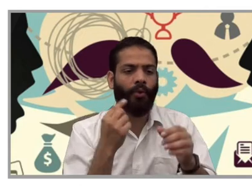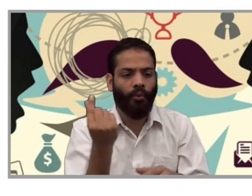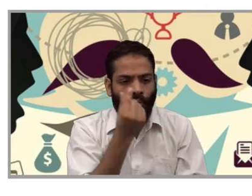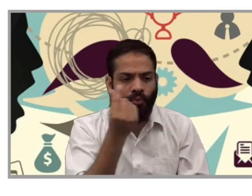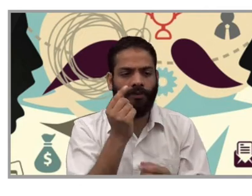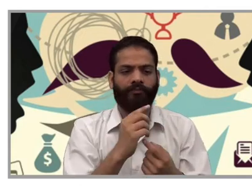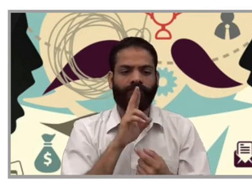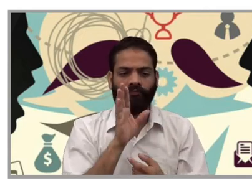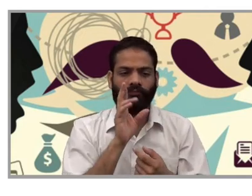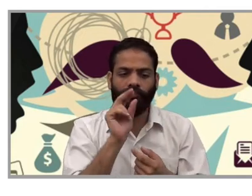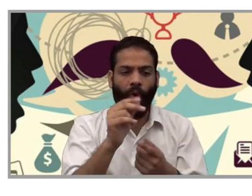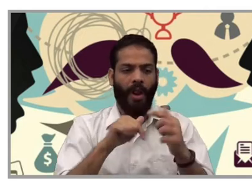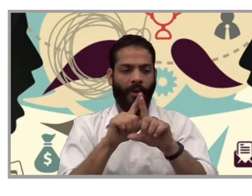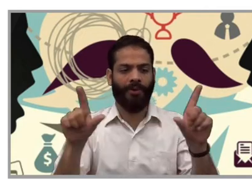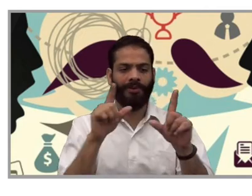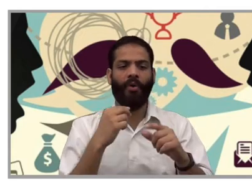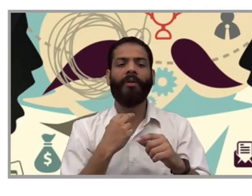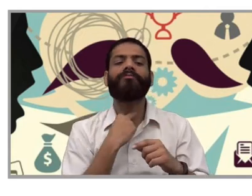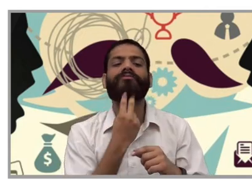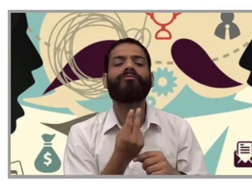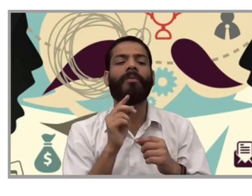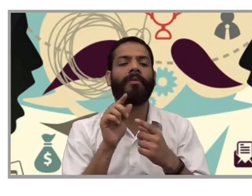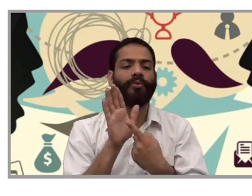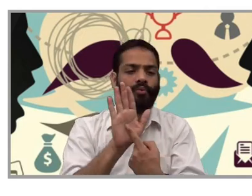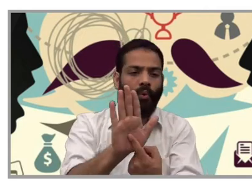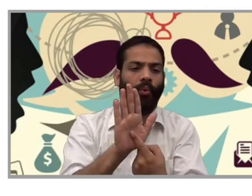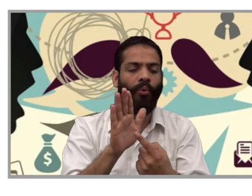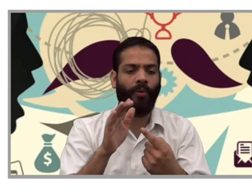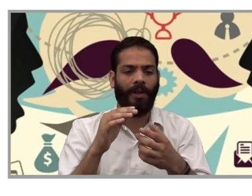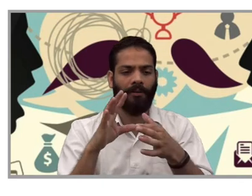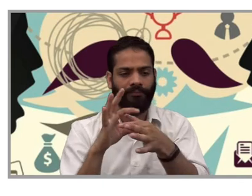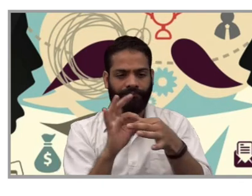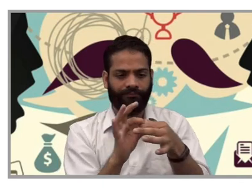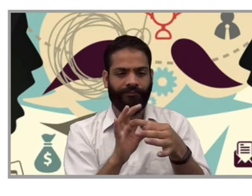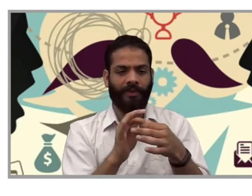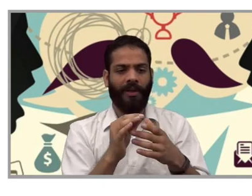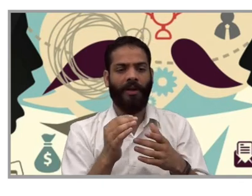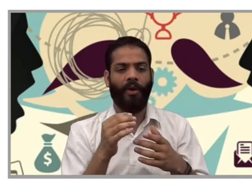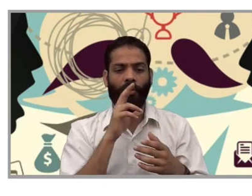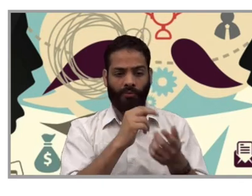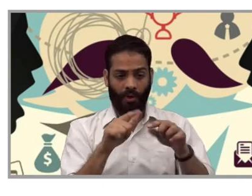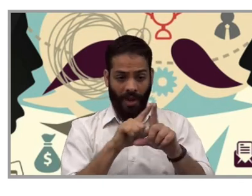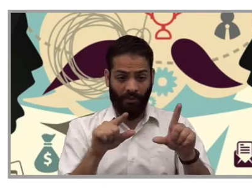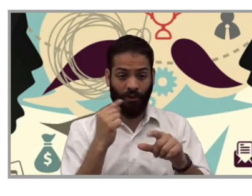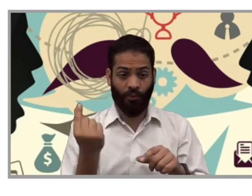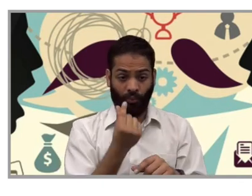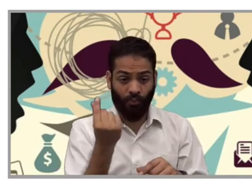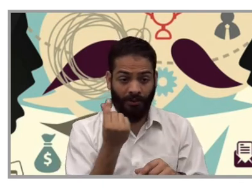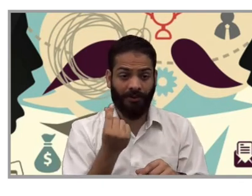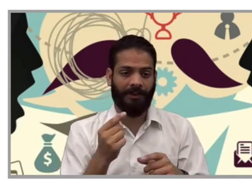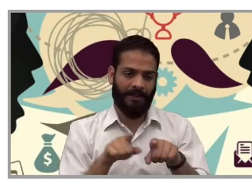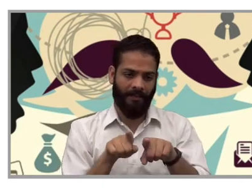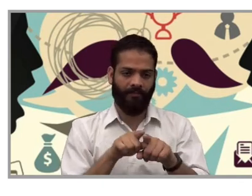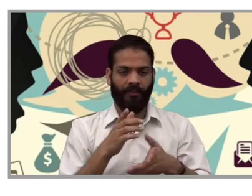It is a system in which a particular hand shape in a particular orientation. In a few instances,